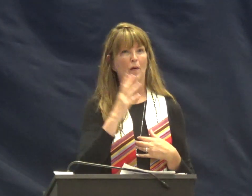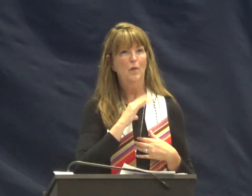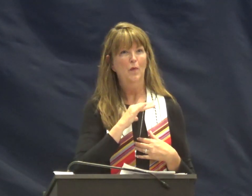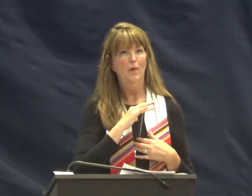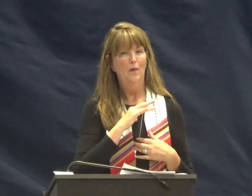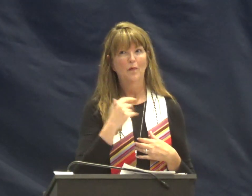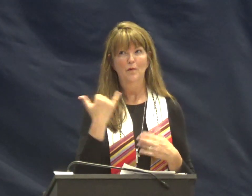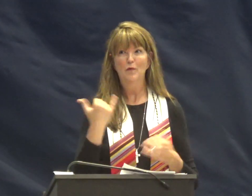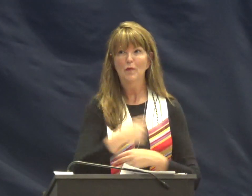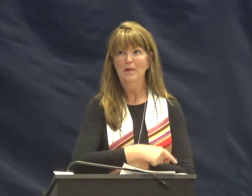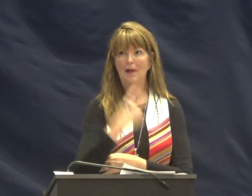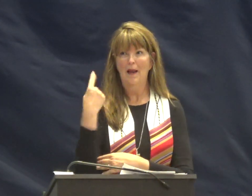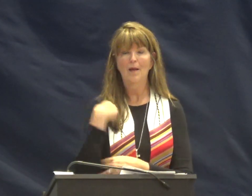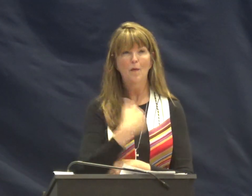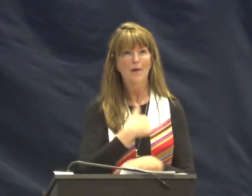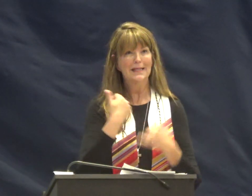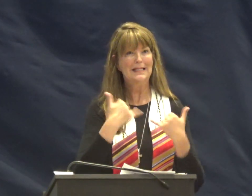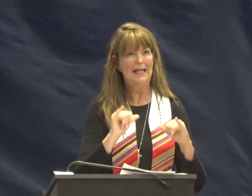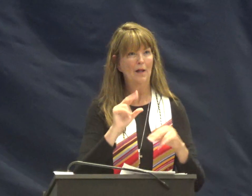done. And what's very cool is